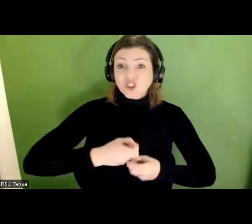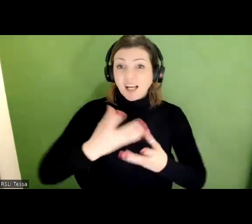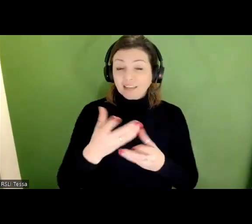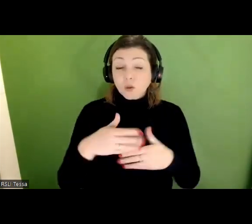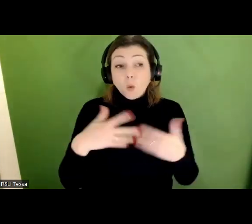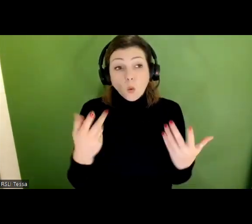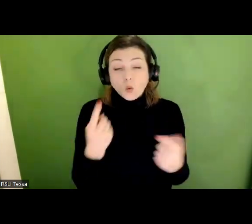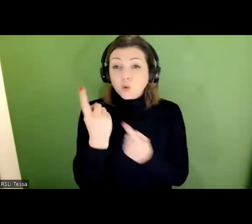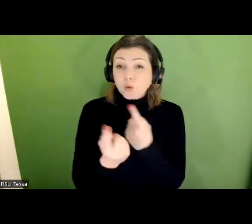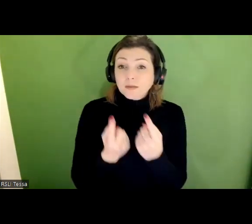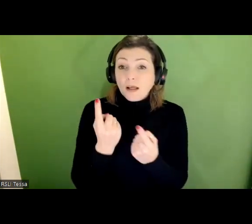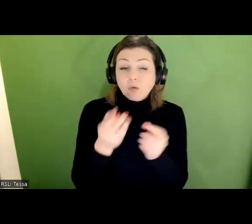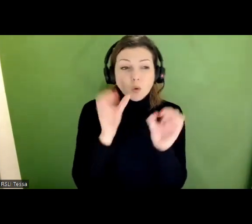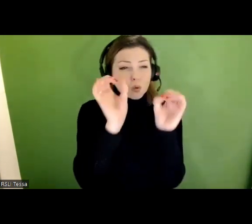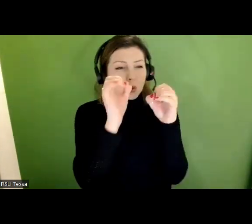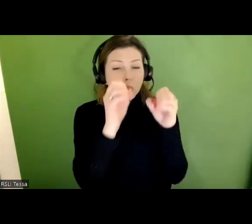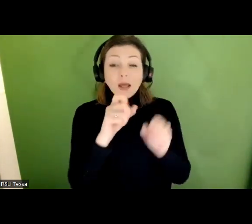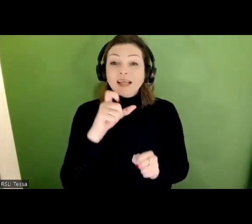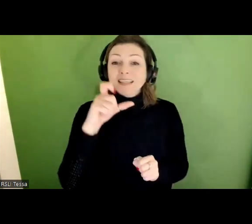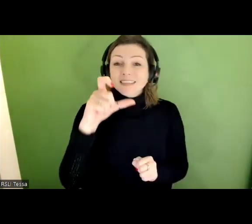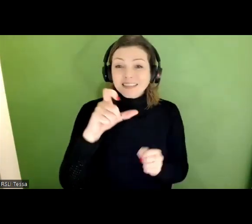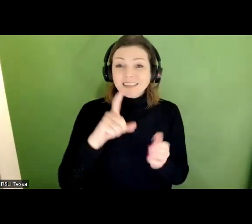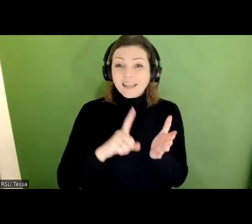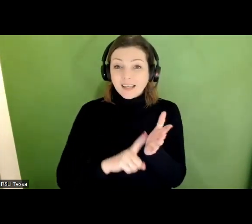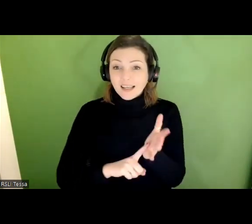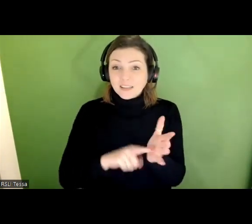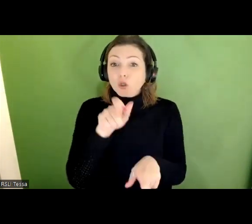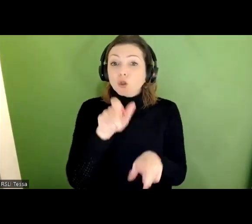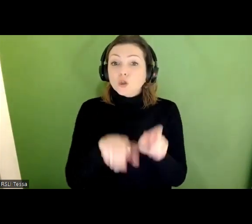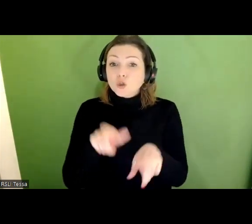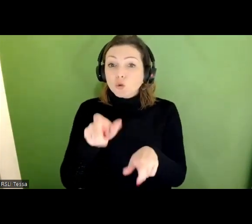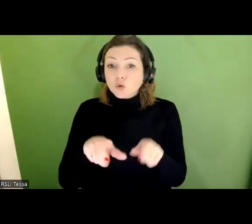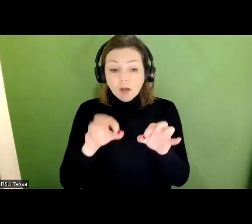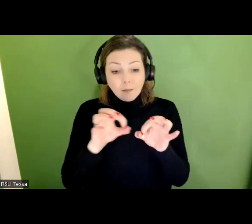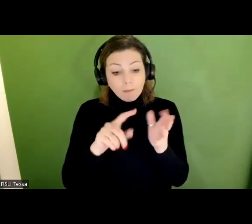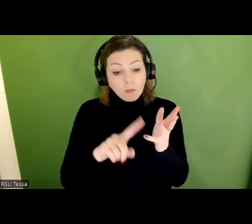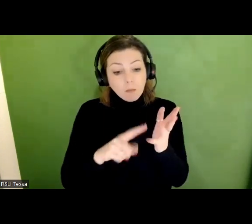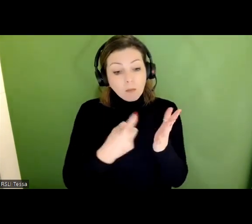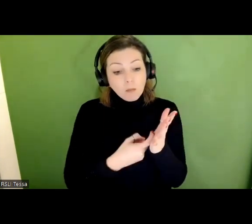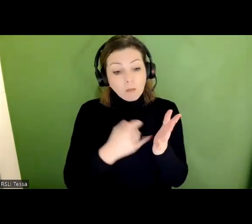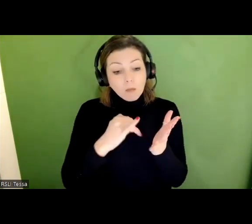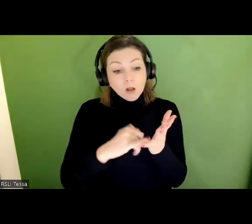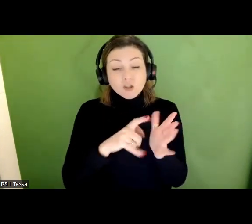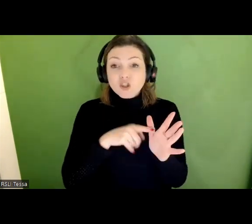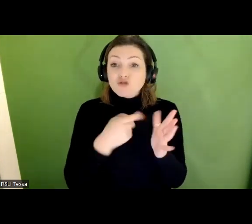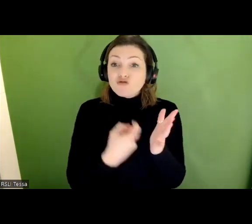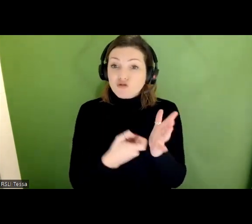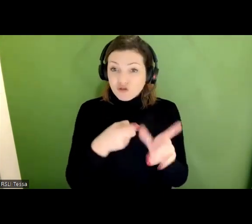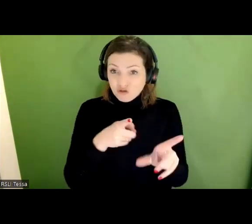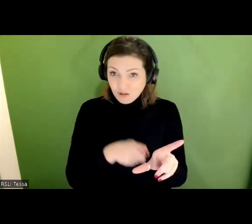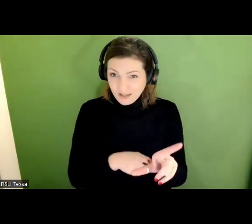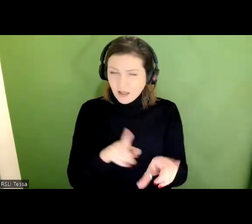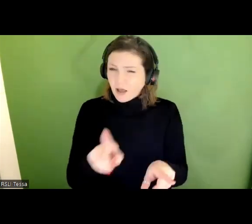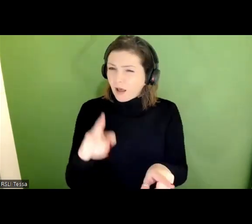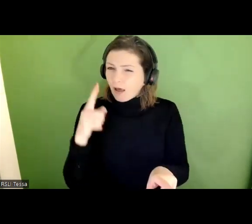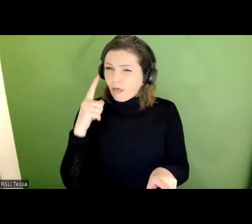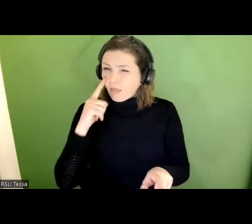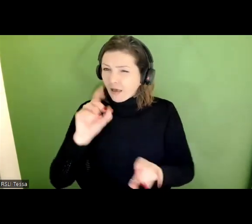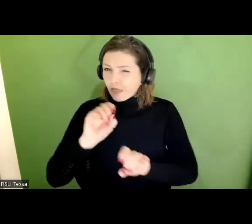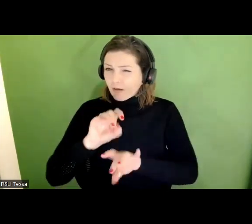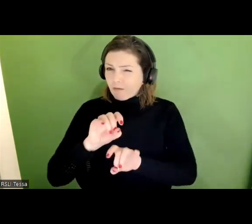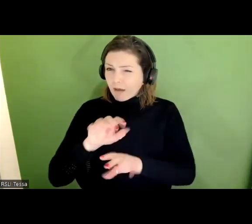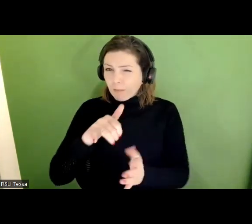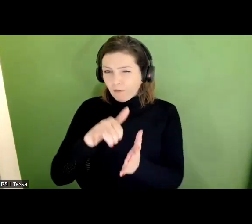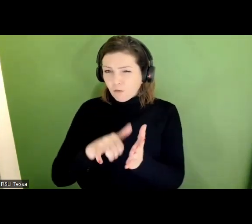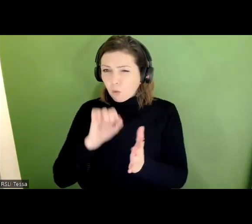can Google City Lit Student Bursary. And the form, the feedback form, I believe, will also be emailed to